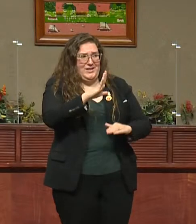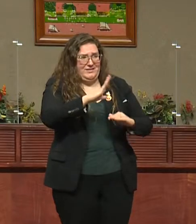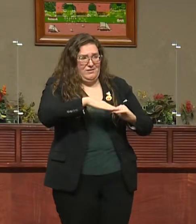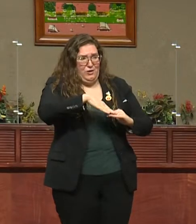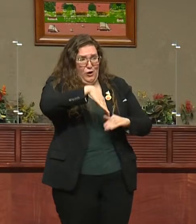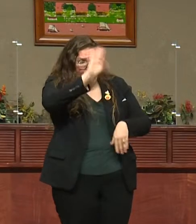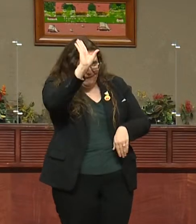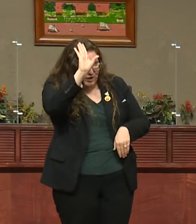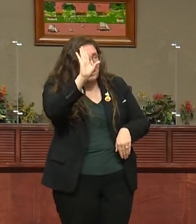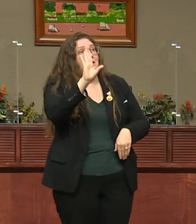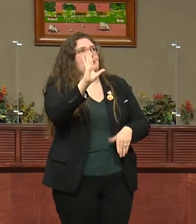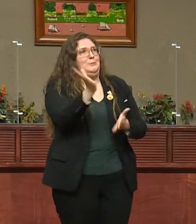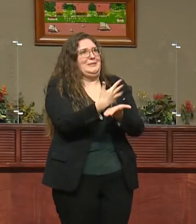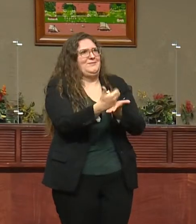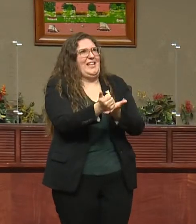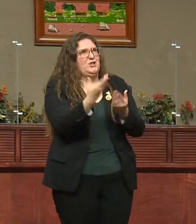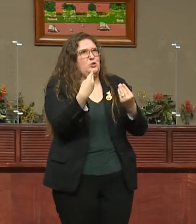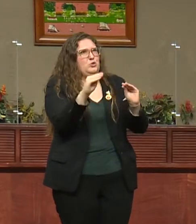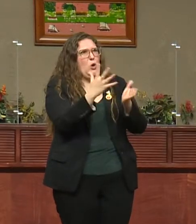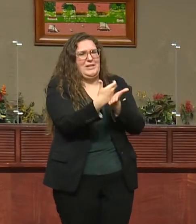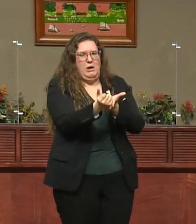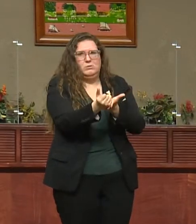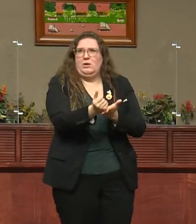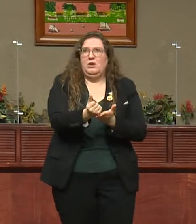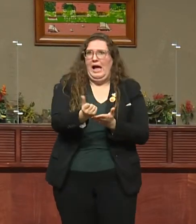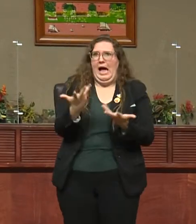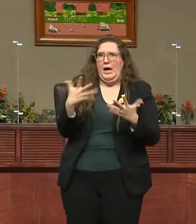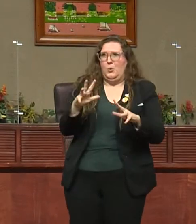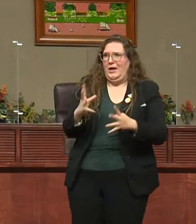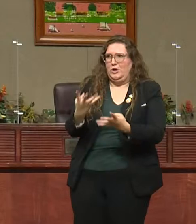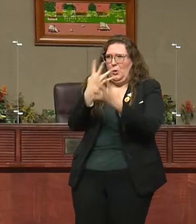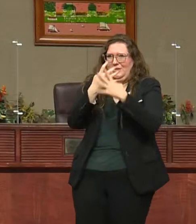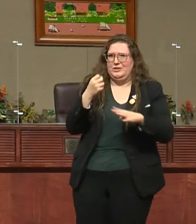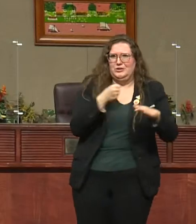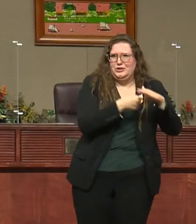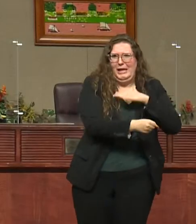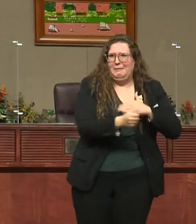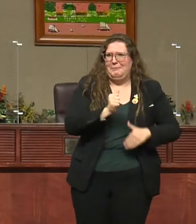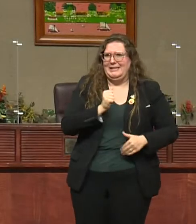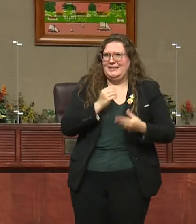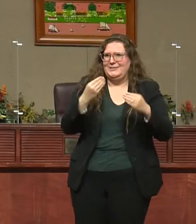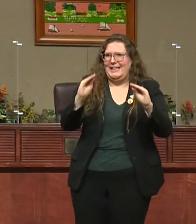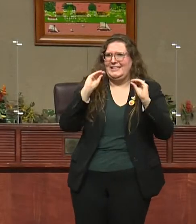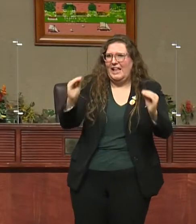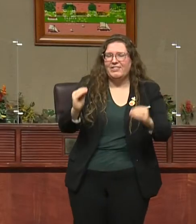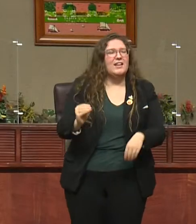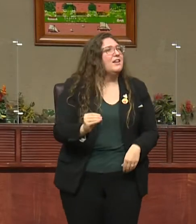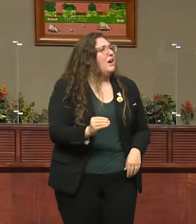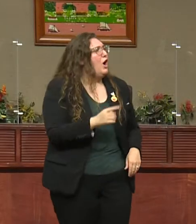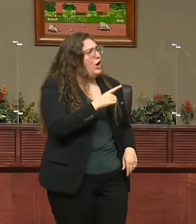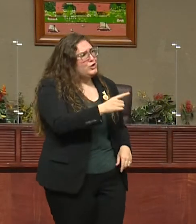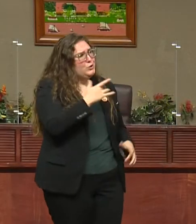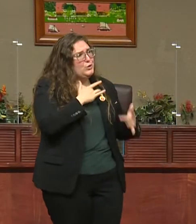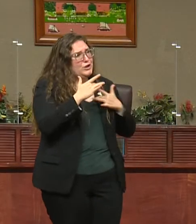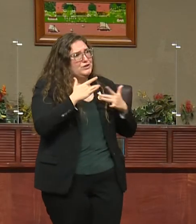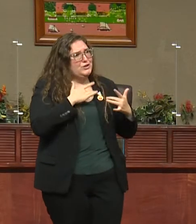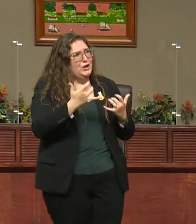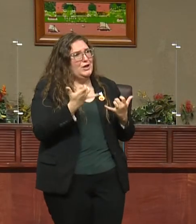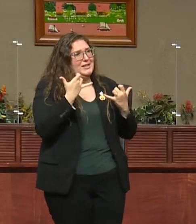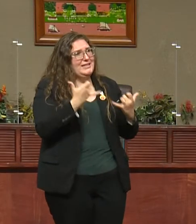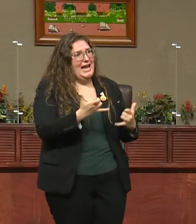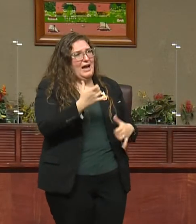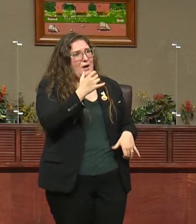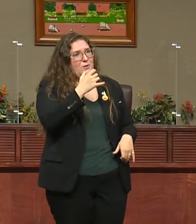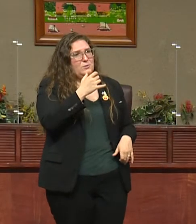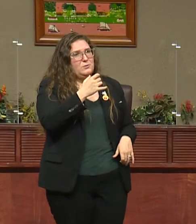that a concern? I'm not selling anything. Is that a concern here as you now open it to